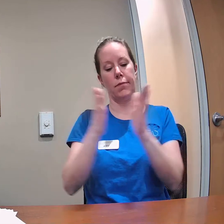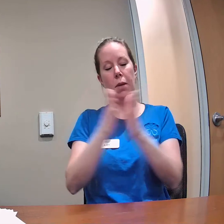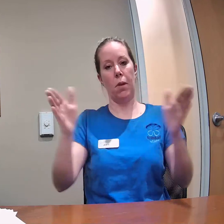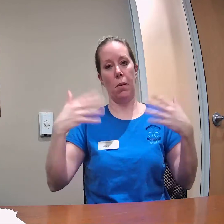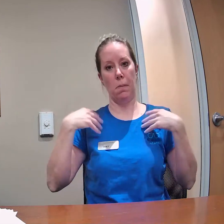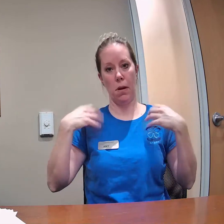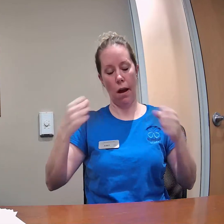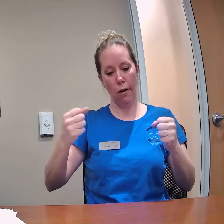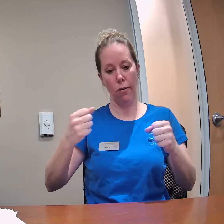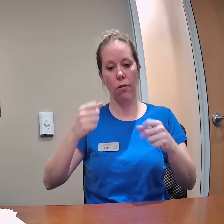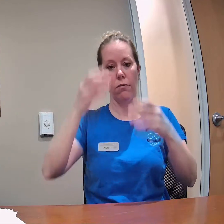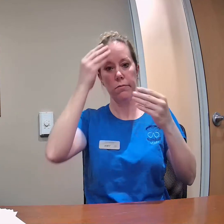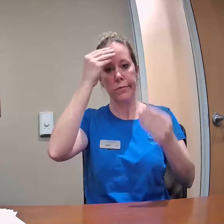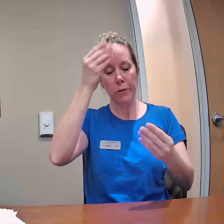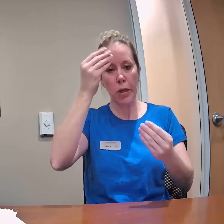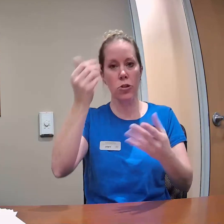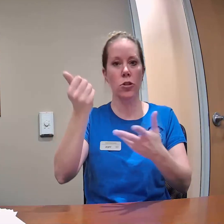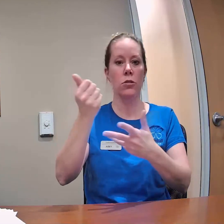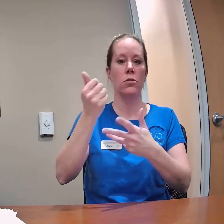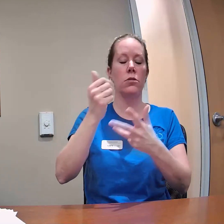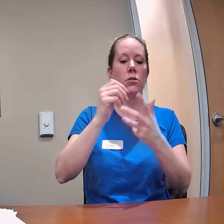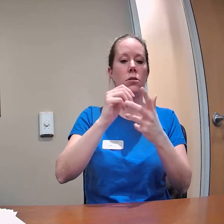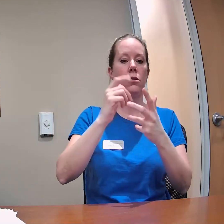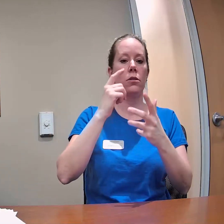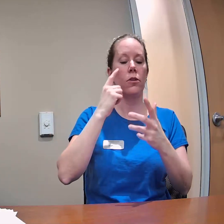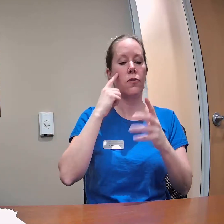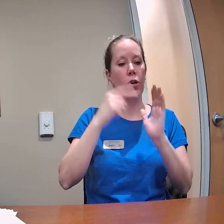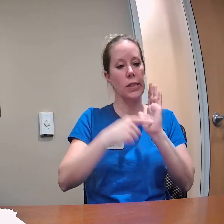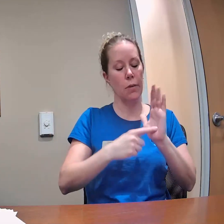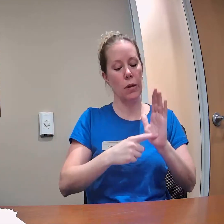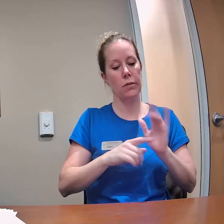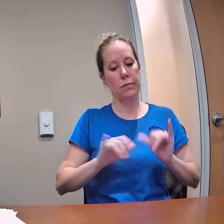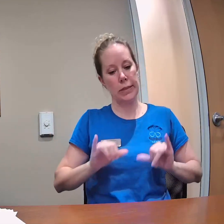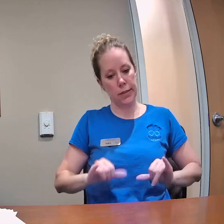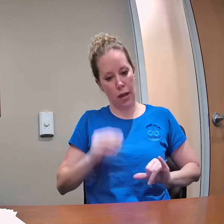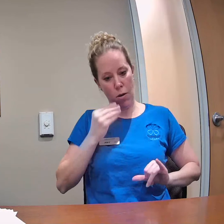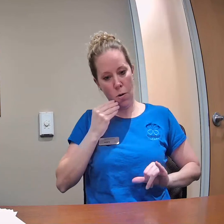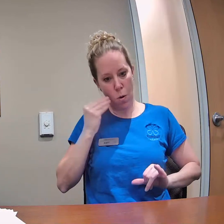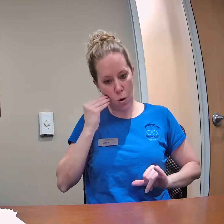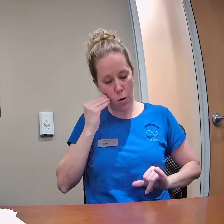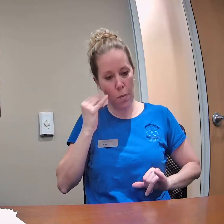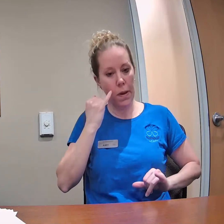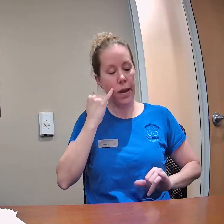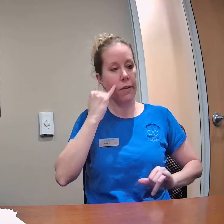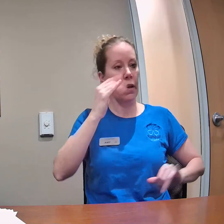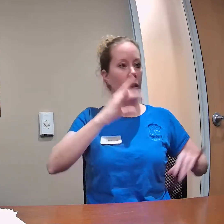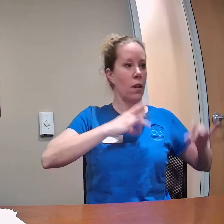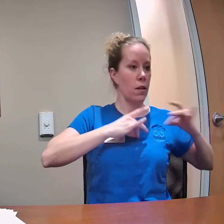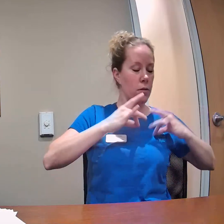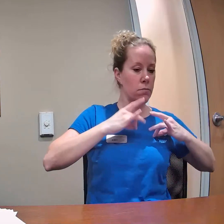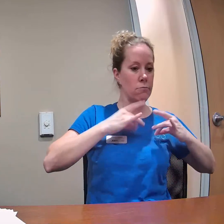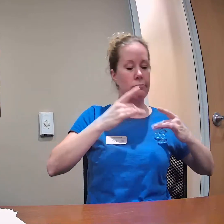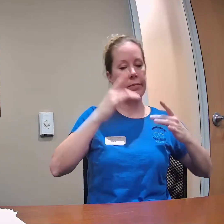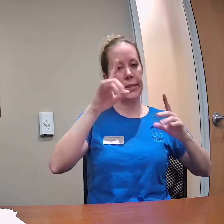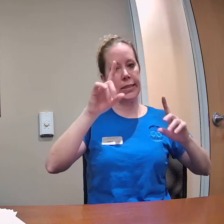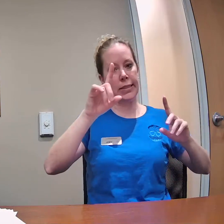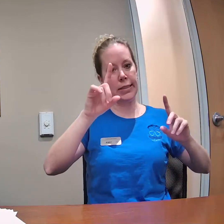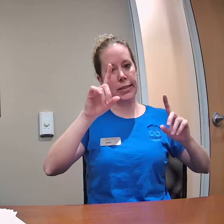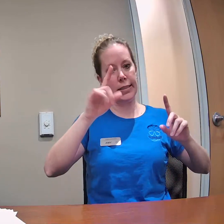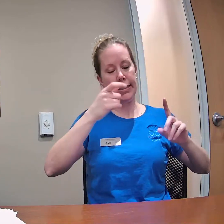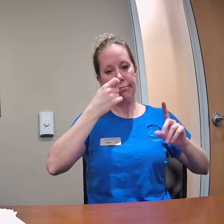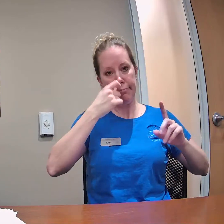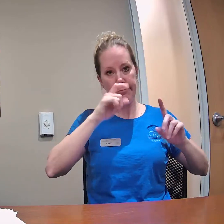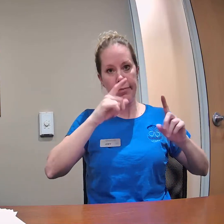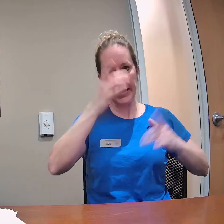COVID-19 prevention, including self-isolating after high-risk exposures to cases. So retesting for people